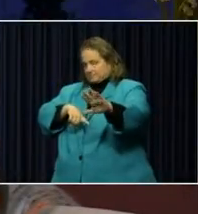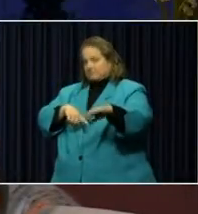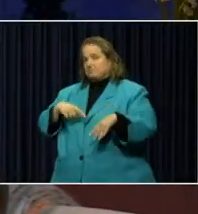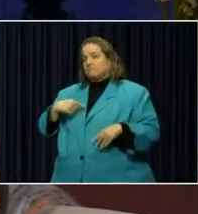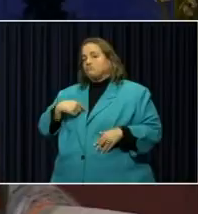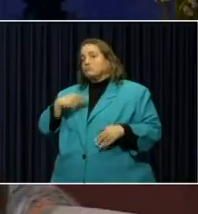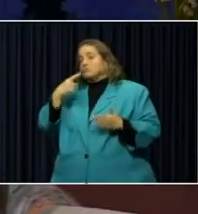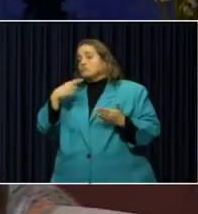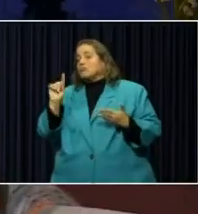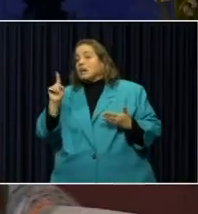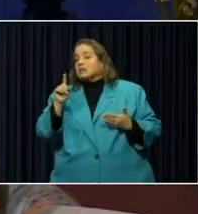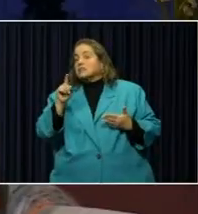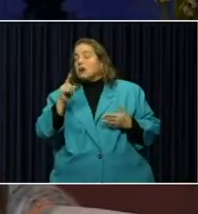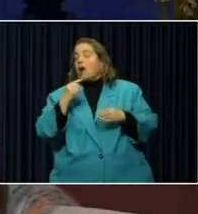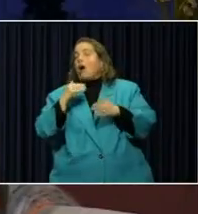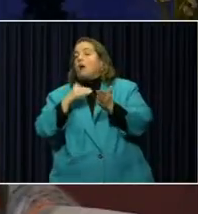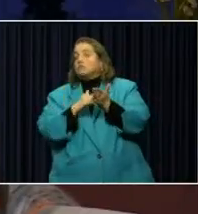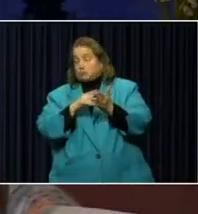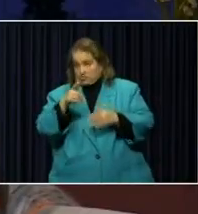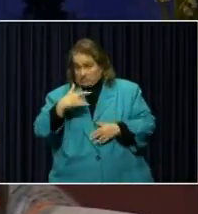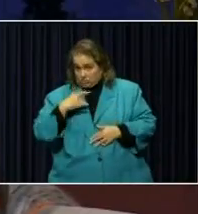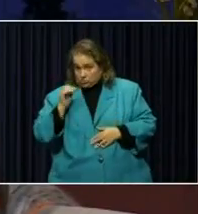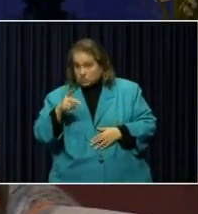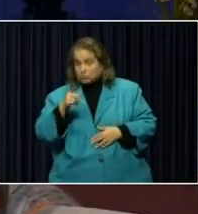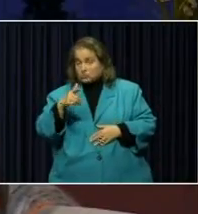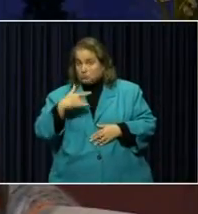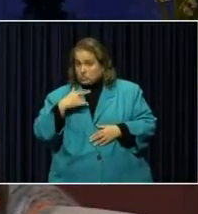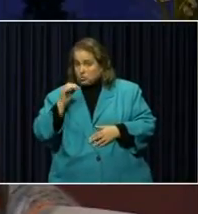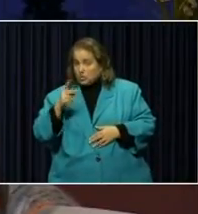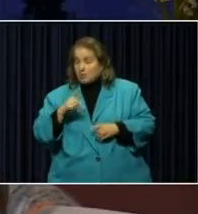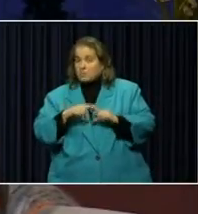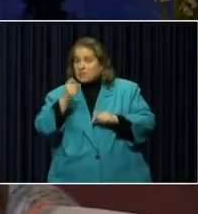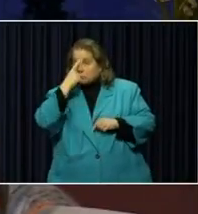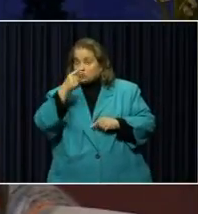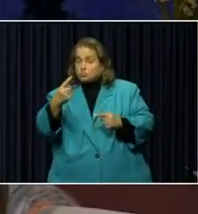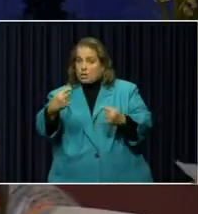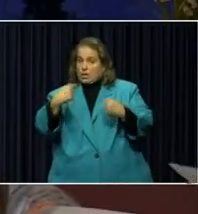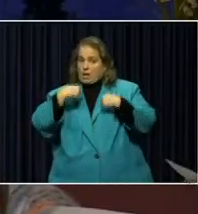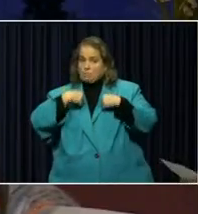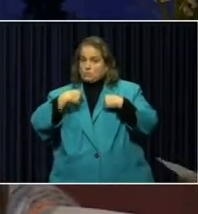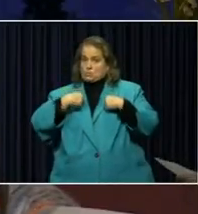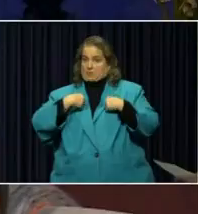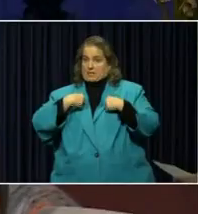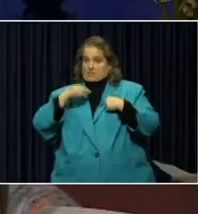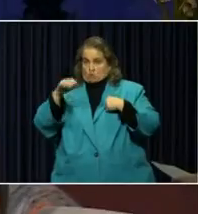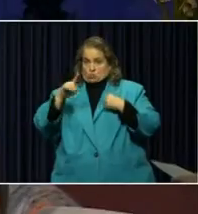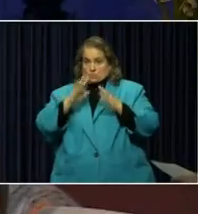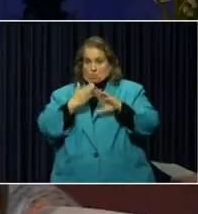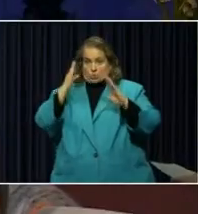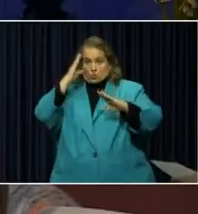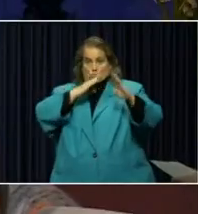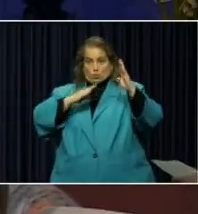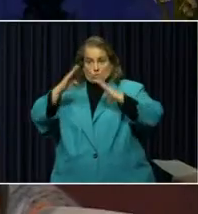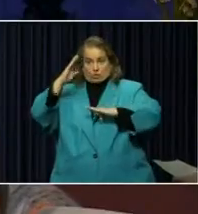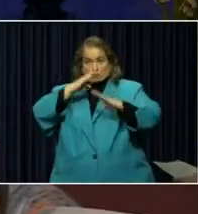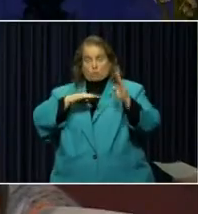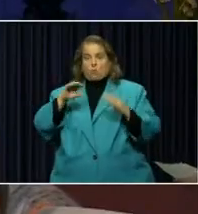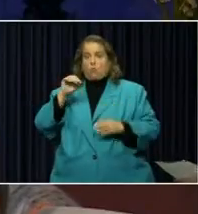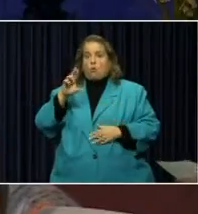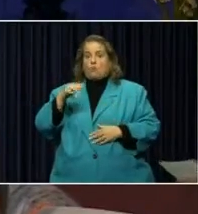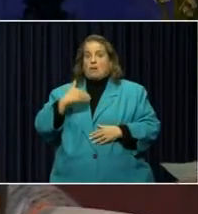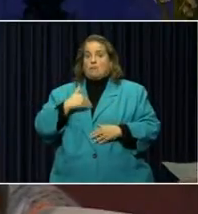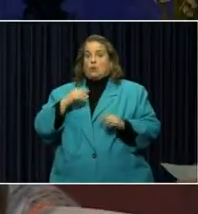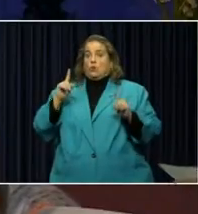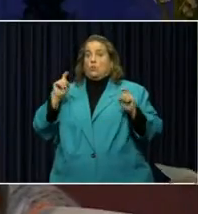with you regularly to make sure you're feeling okay, but you come to me if you start getting really worried or if you have